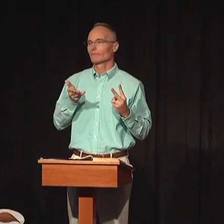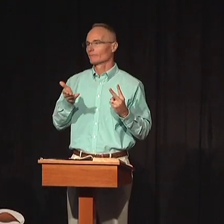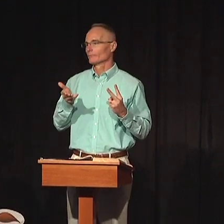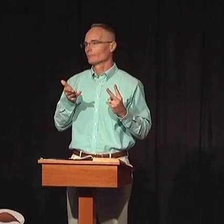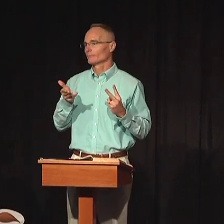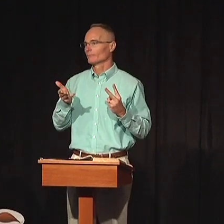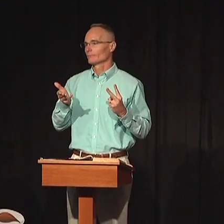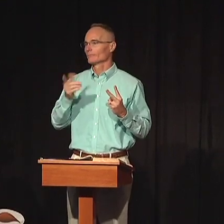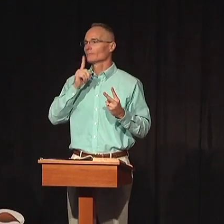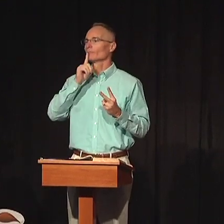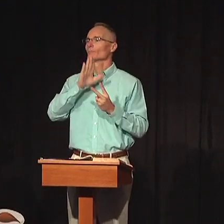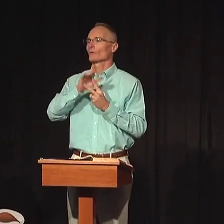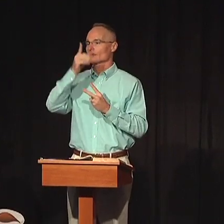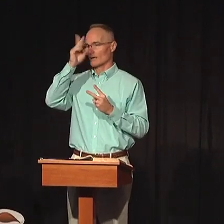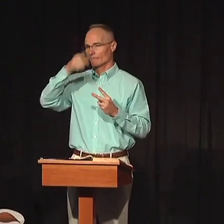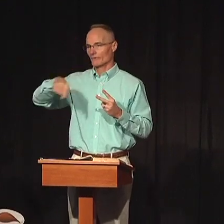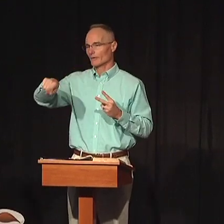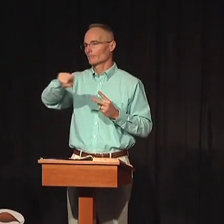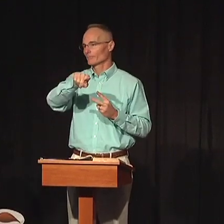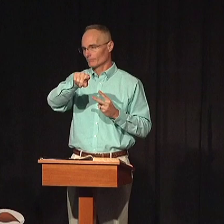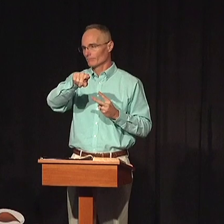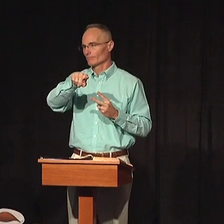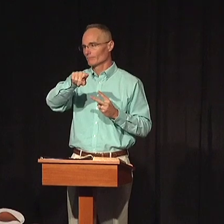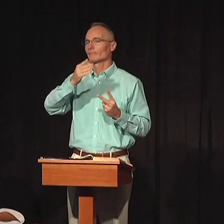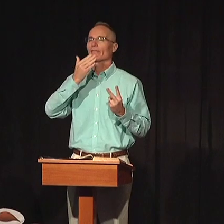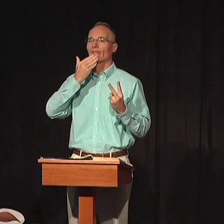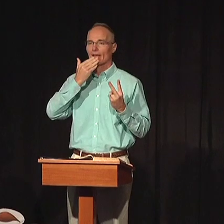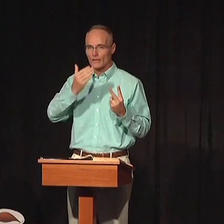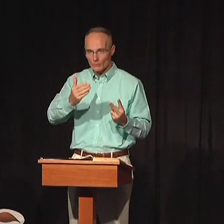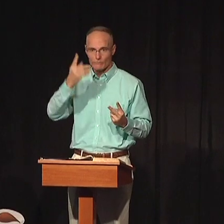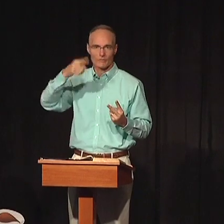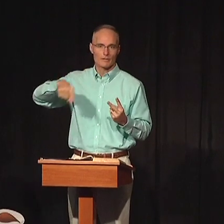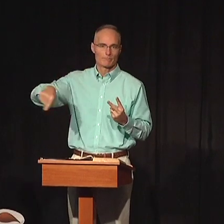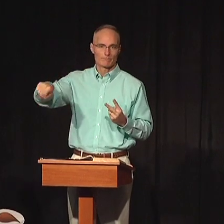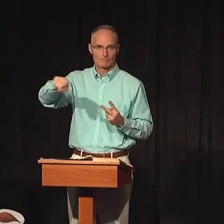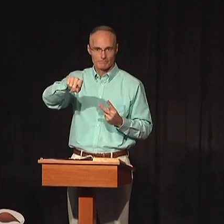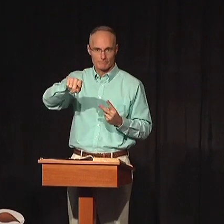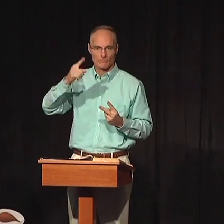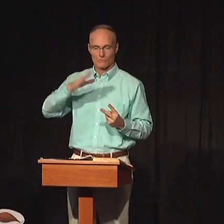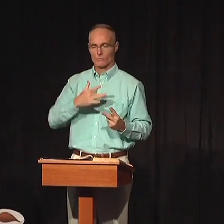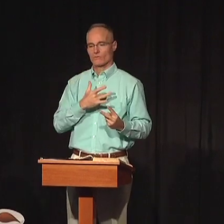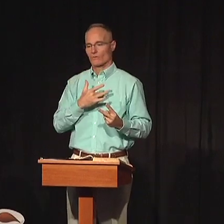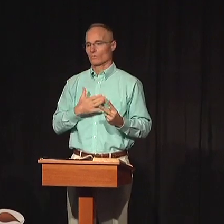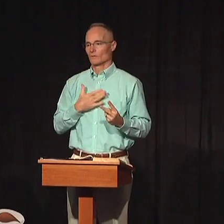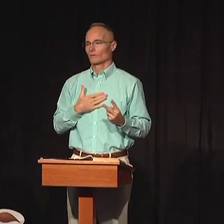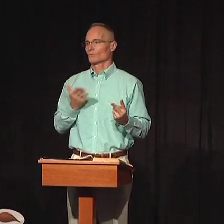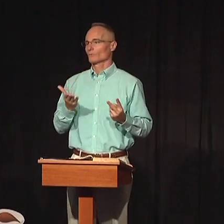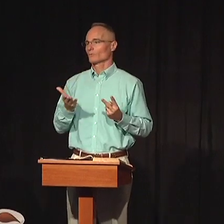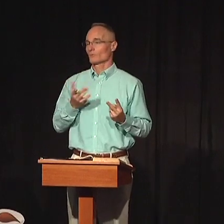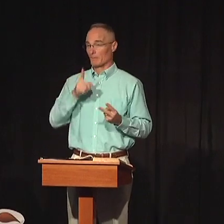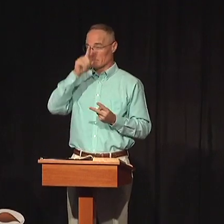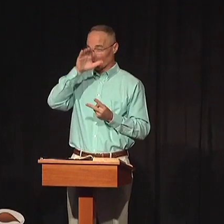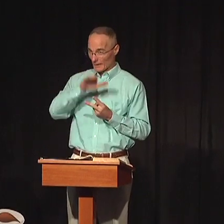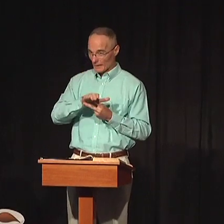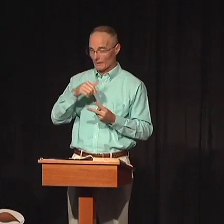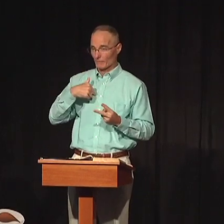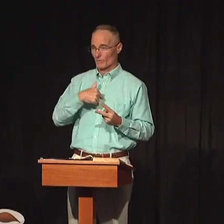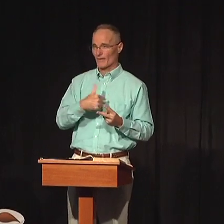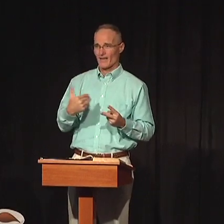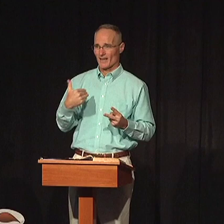that have come to serve, pray for them, and we praise God for them. Thank you for those people who have willing hearts to serve. And